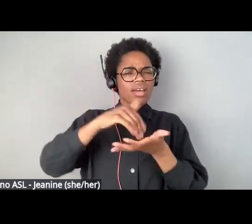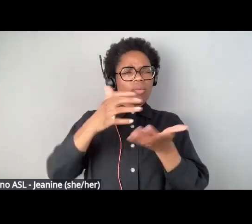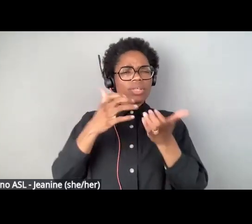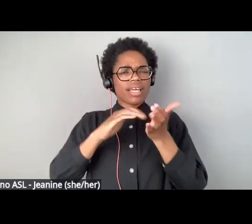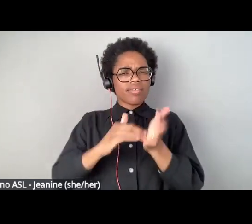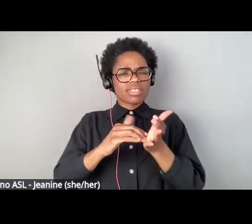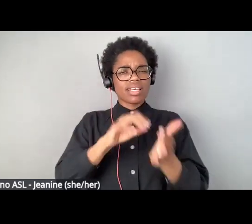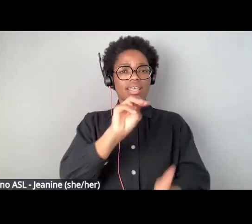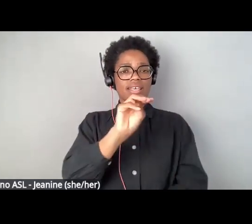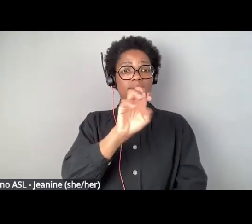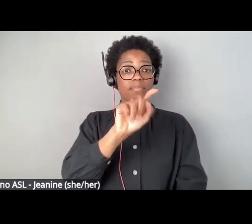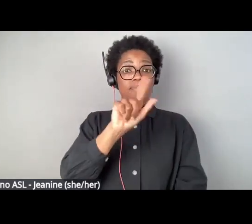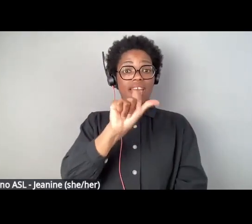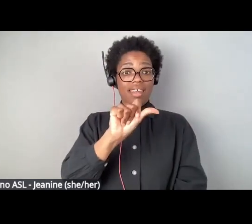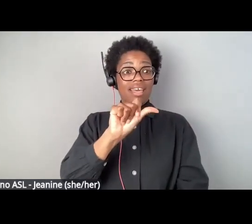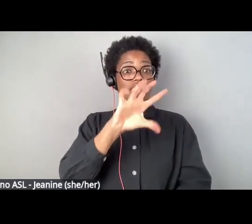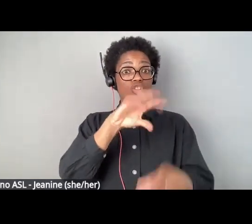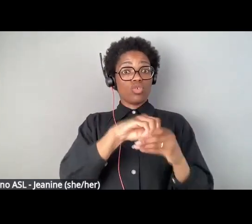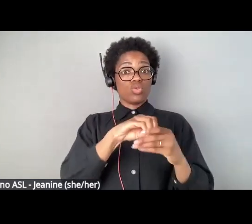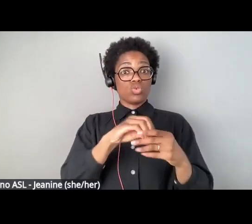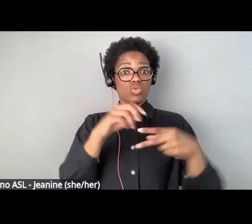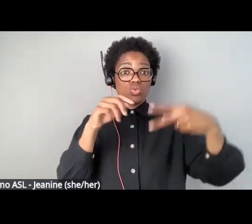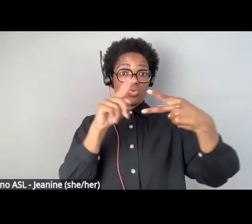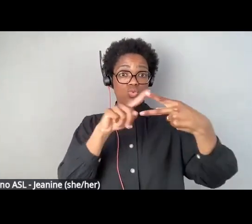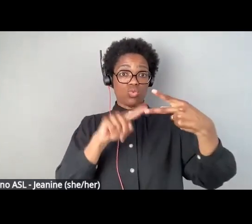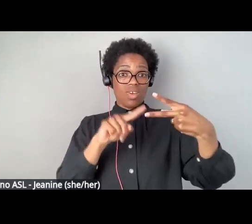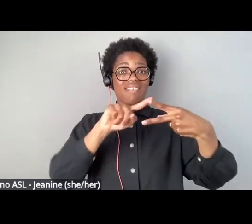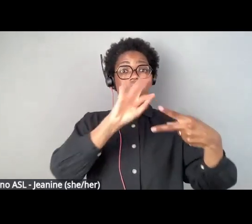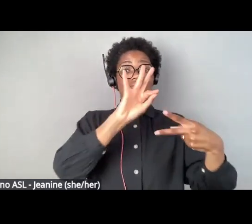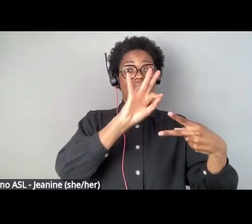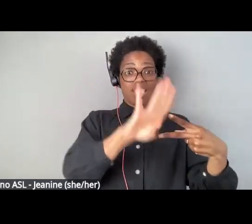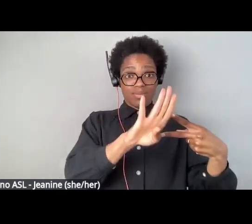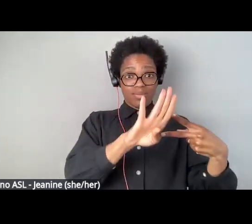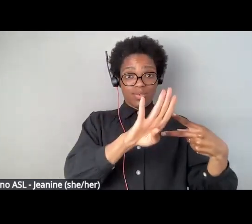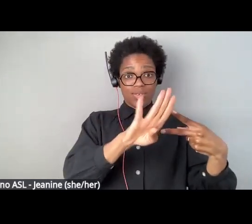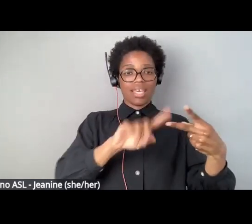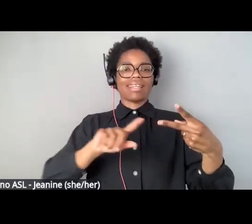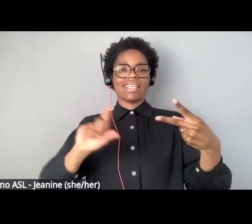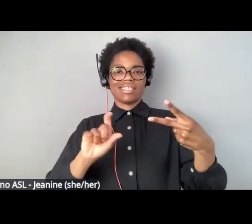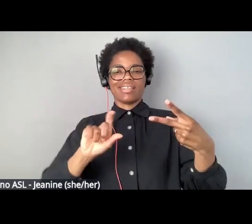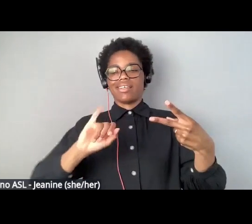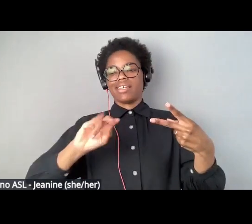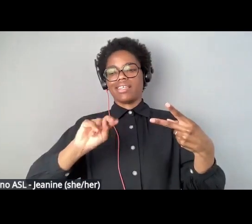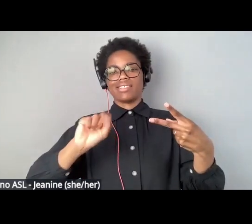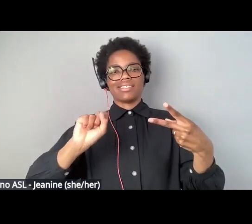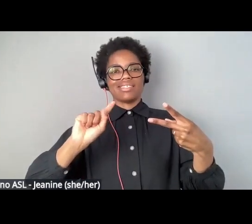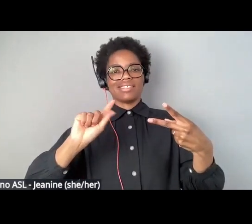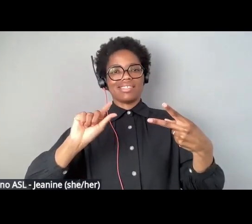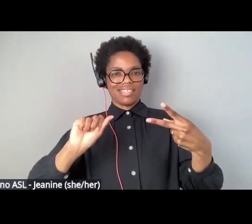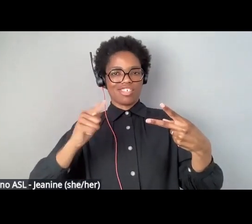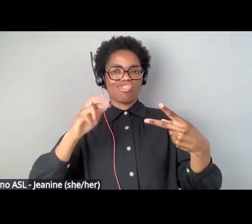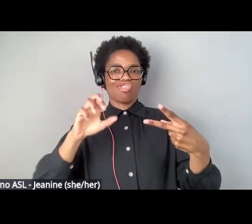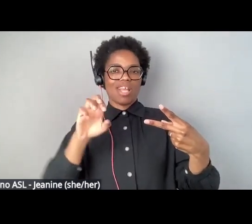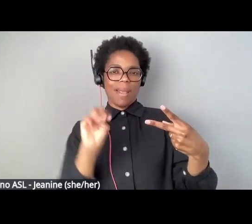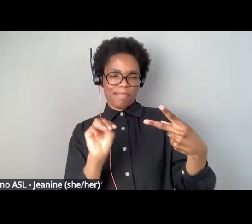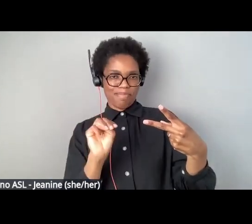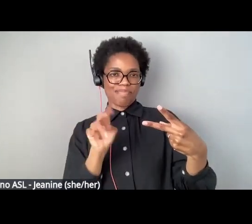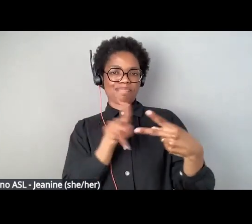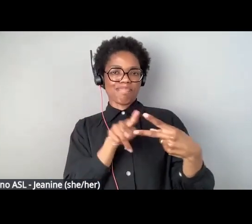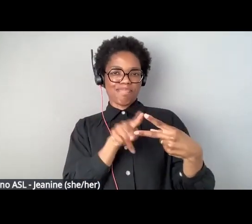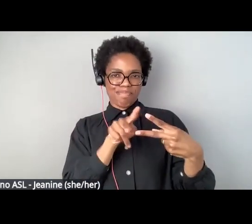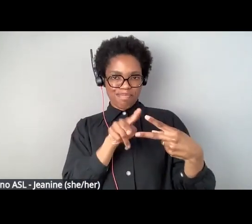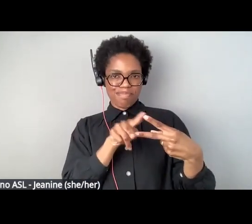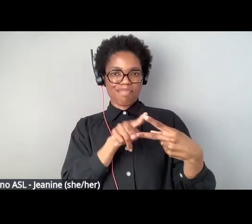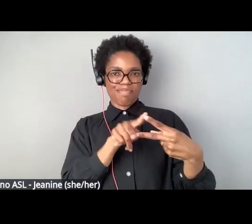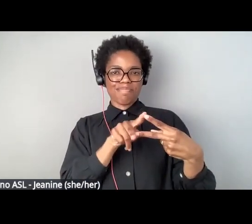your accounts are connected to each other, you only have to do this once. If they're not, log into both and go to your account center. I'm